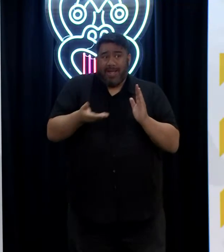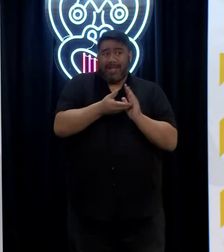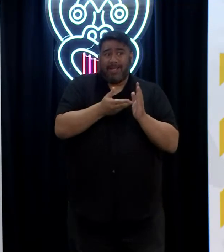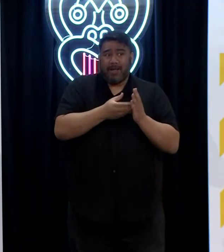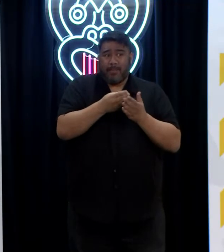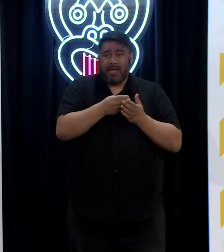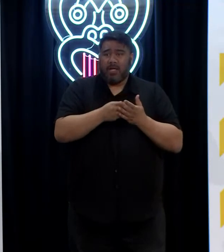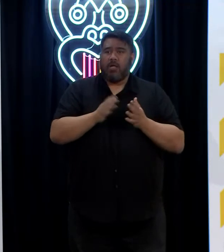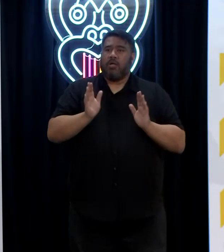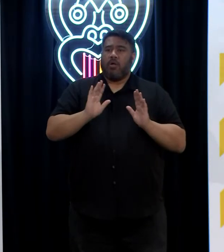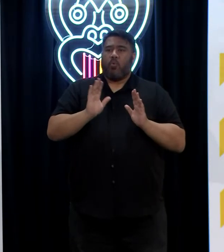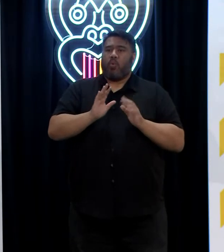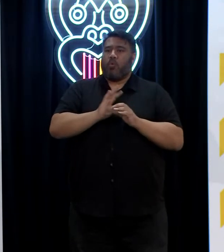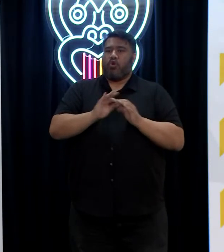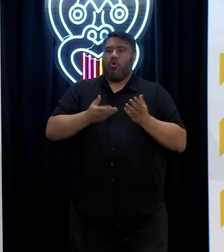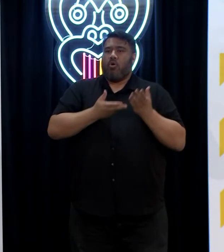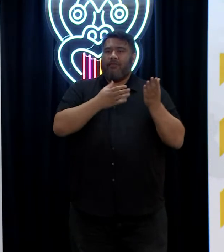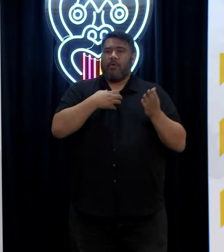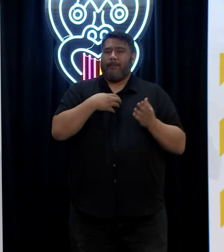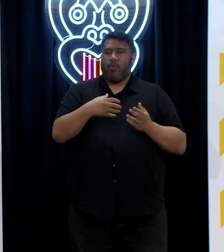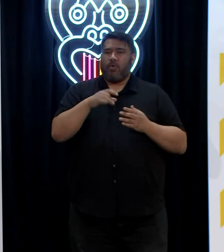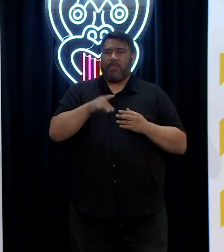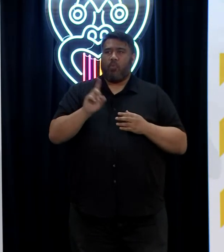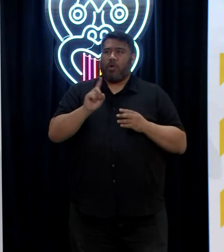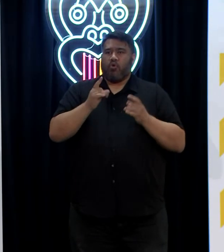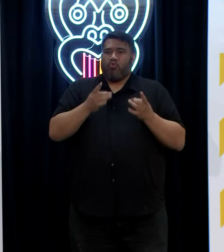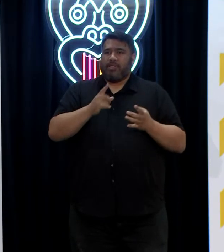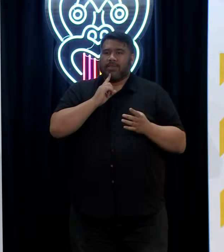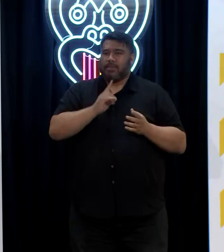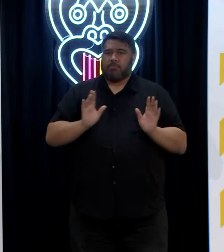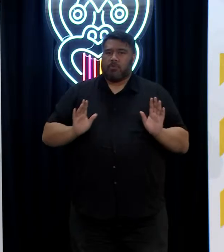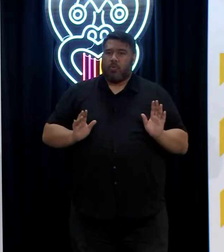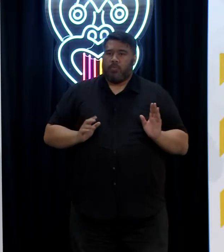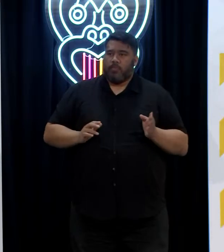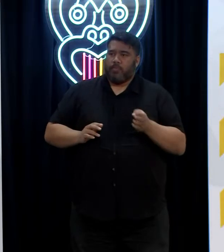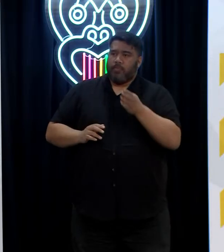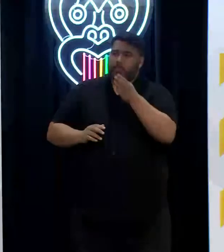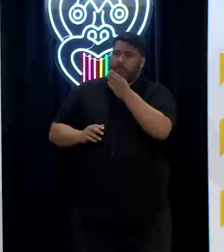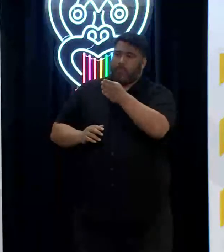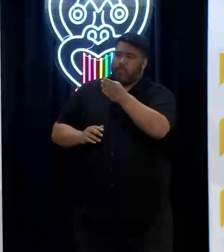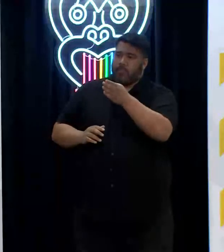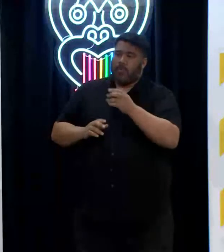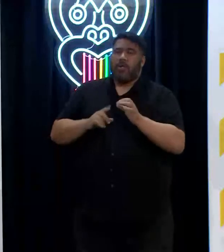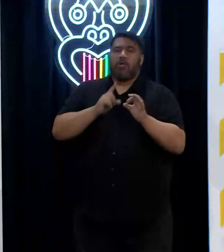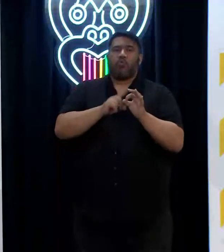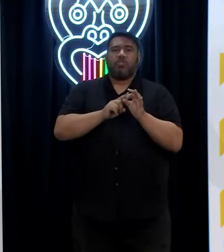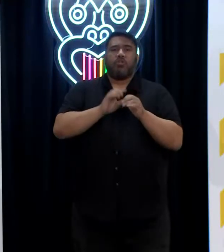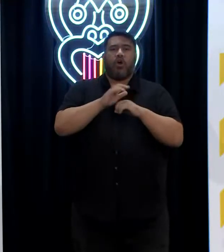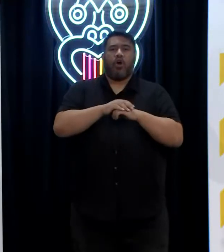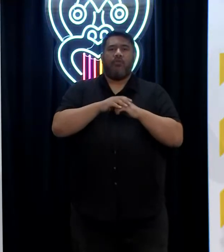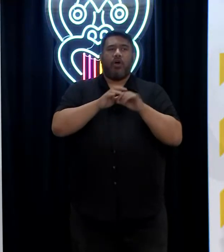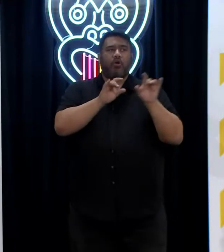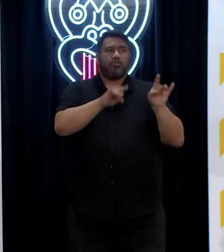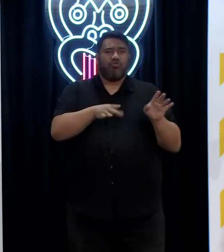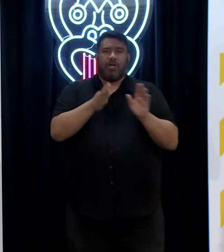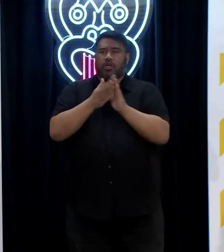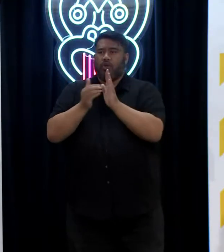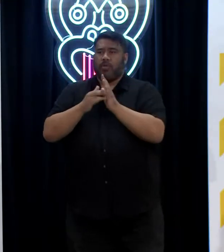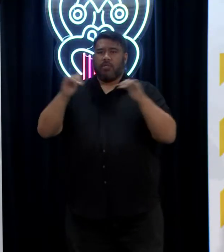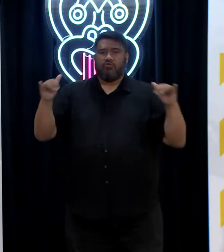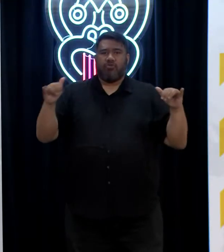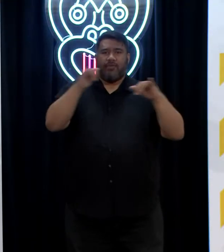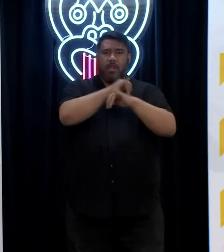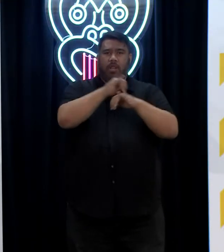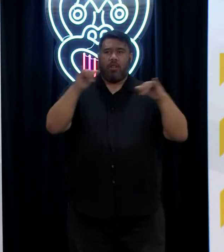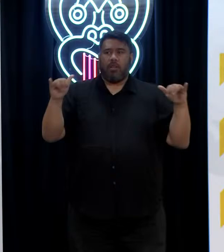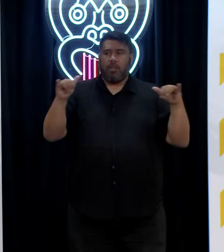extra beyond what we've already suggested we would be able to make available. Do you have any just on the Trans-Tasman bubble, given that Australia is now